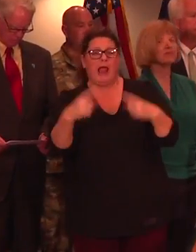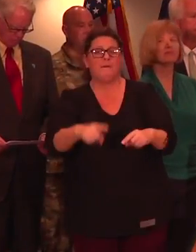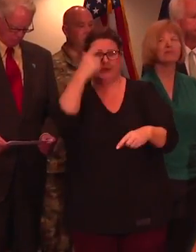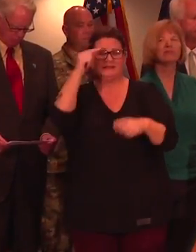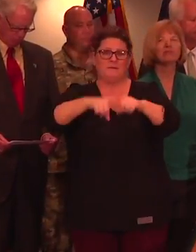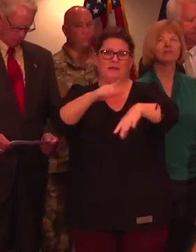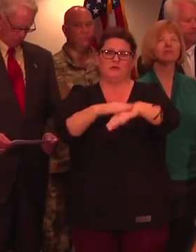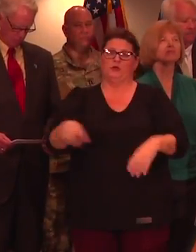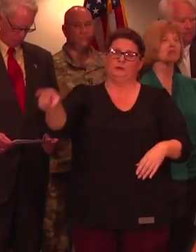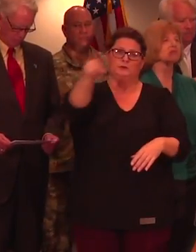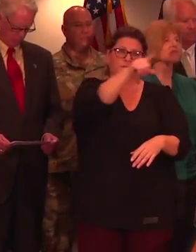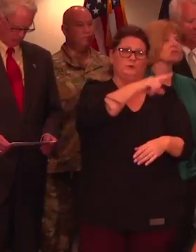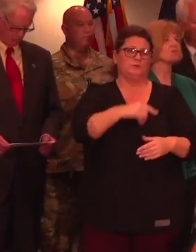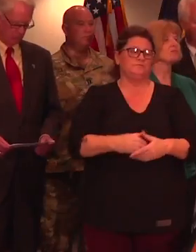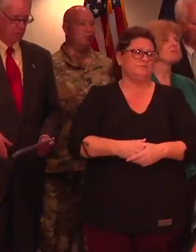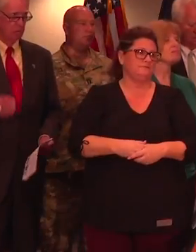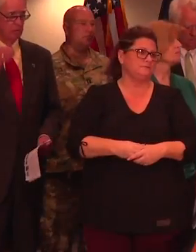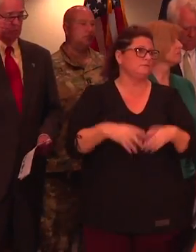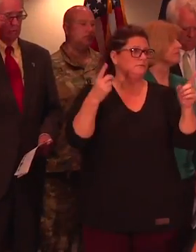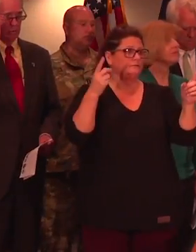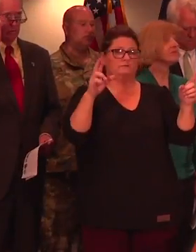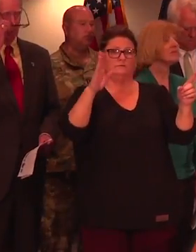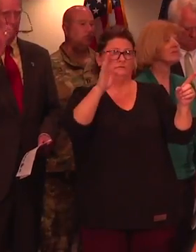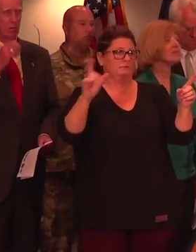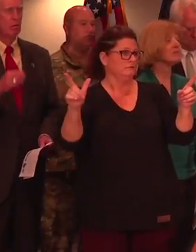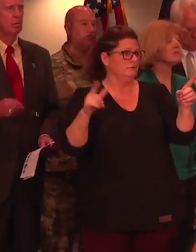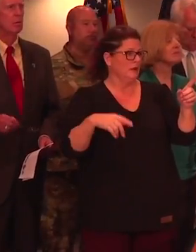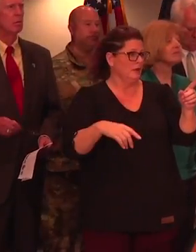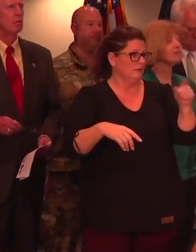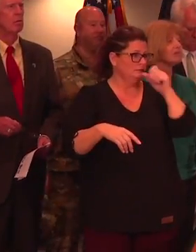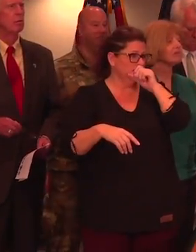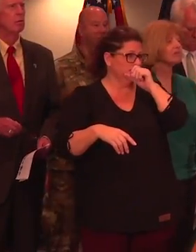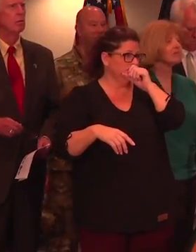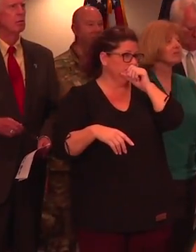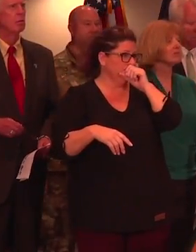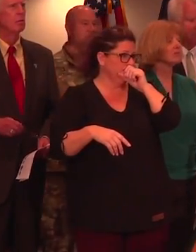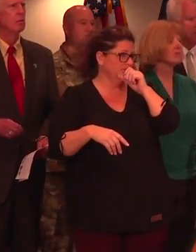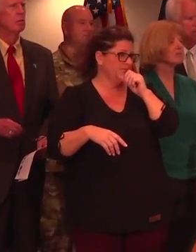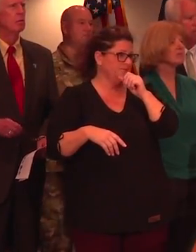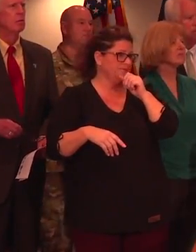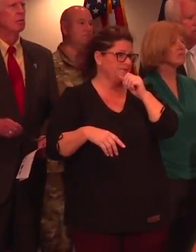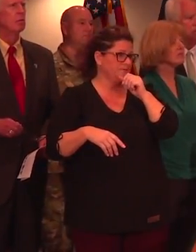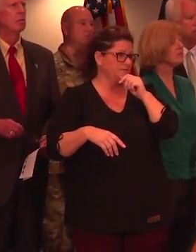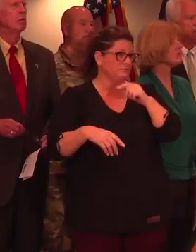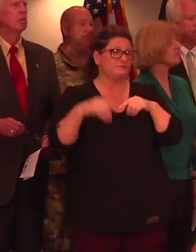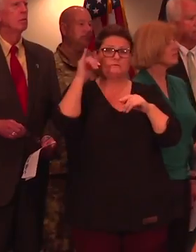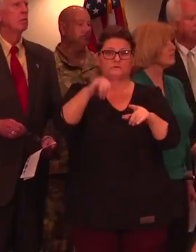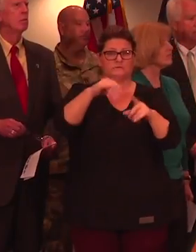slow the spread. Dr. Bell, is the newest Lexington County case also connected to the extended care